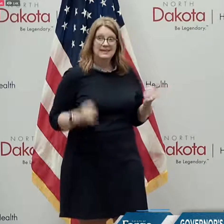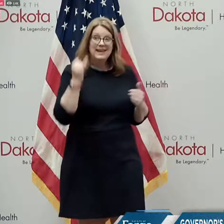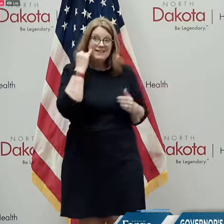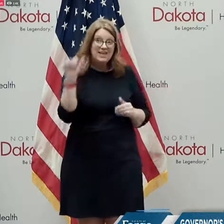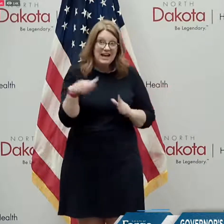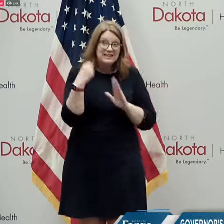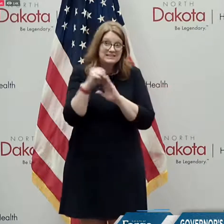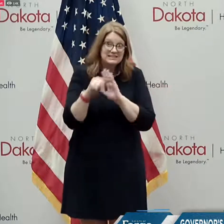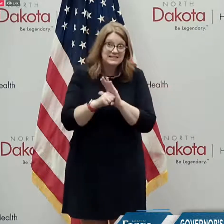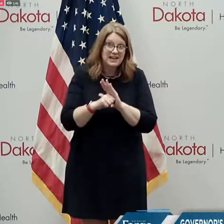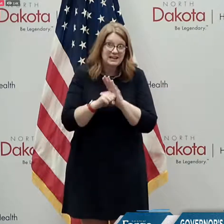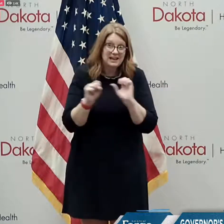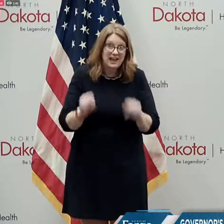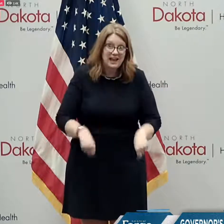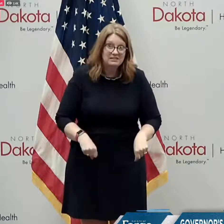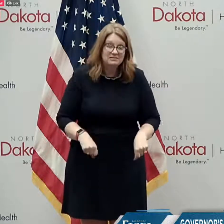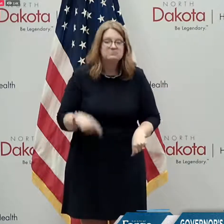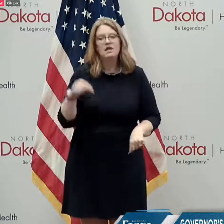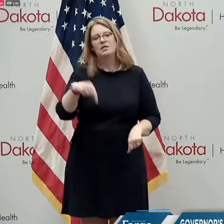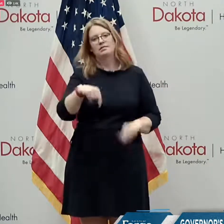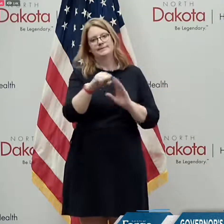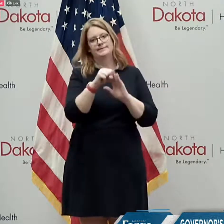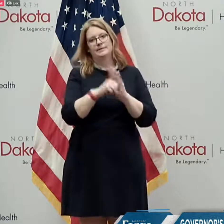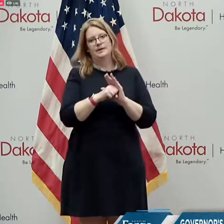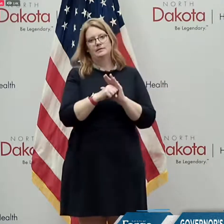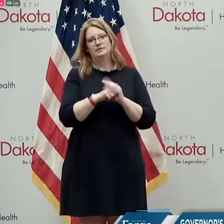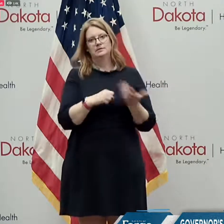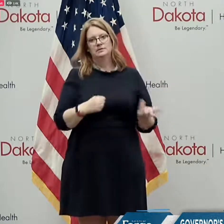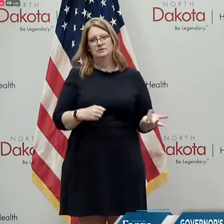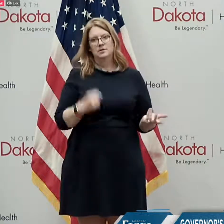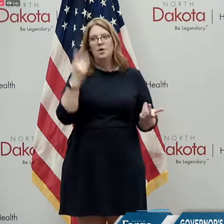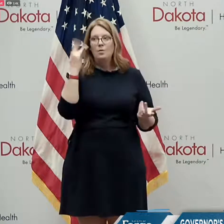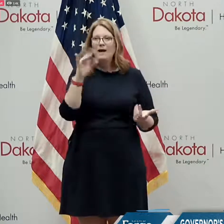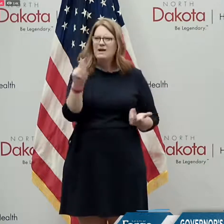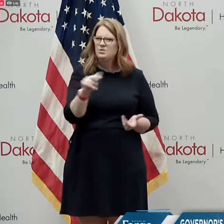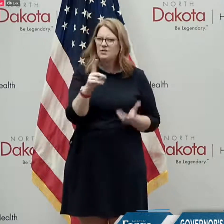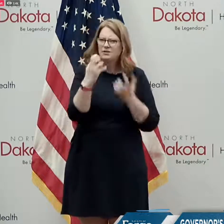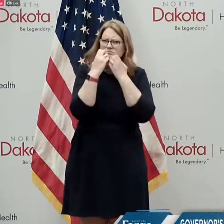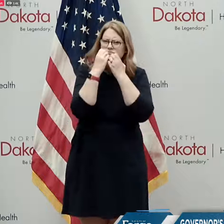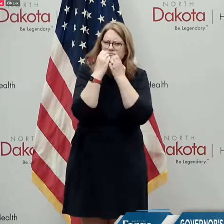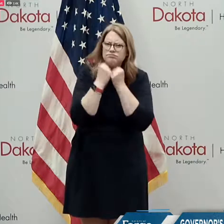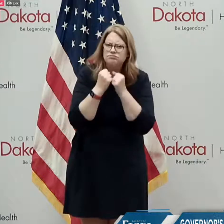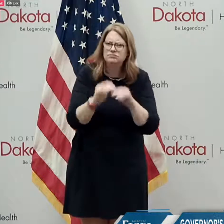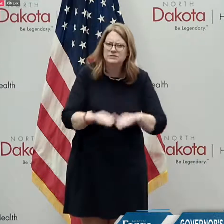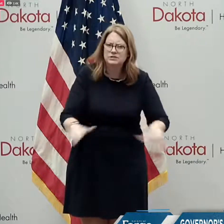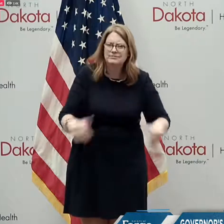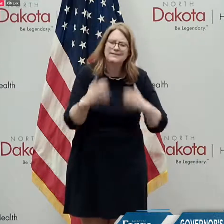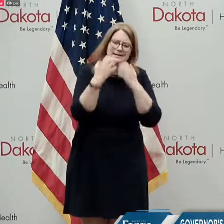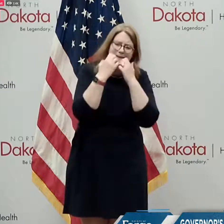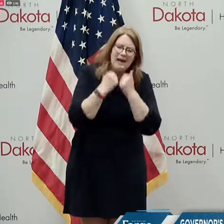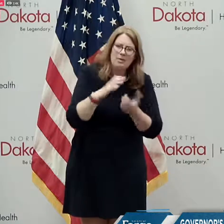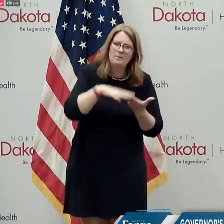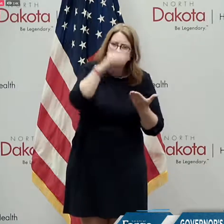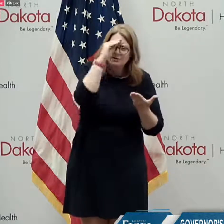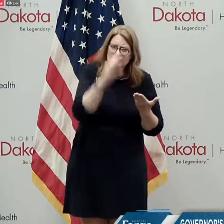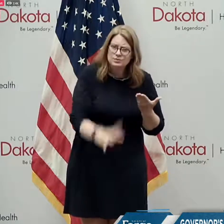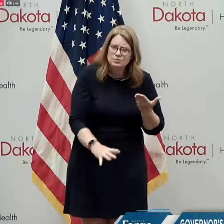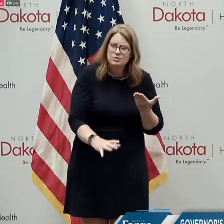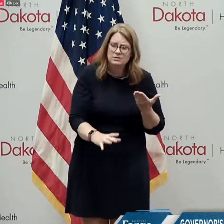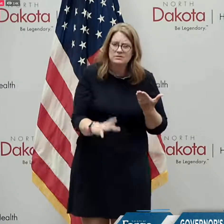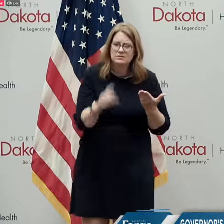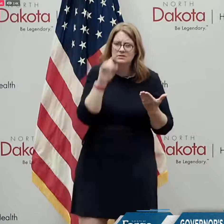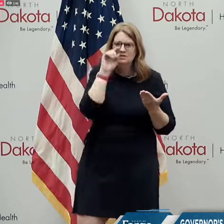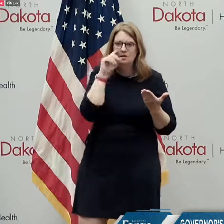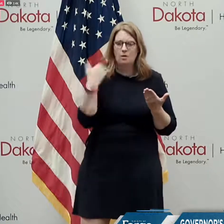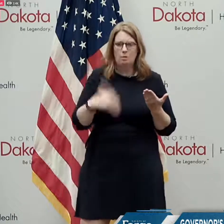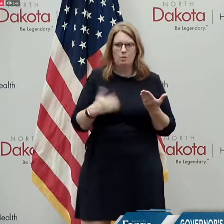this, North Dakota can do this, because we care about our children, we care about our students, and we have a long history